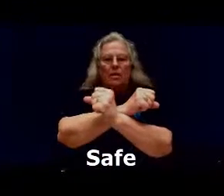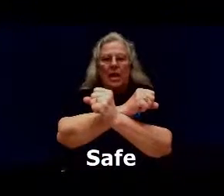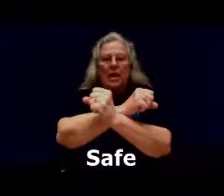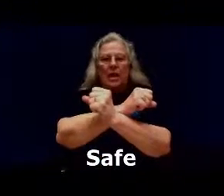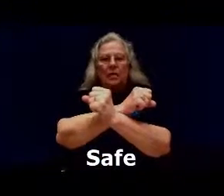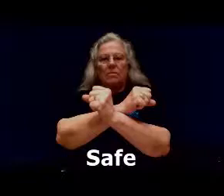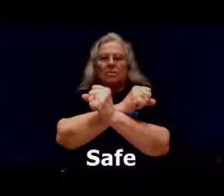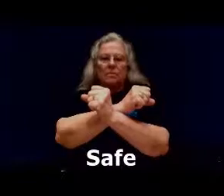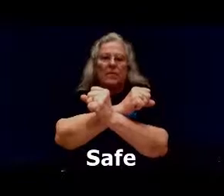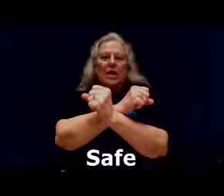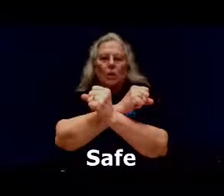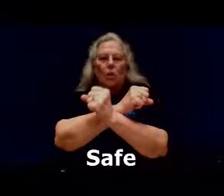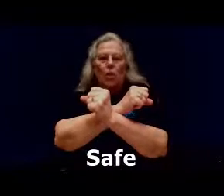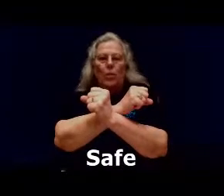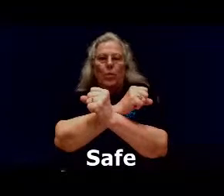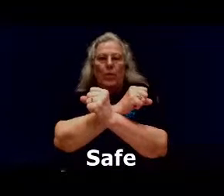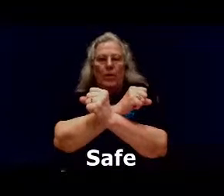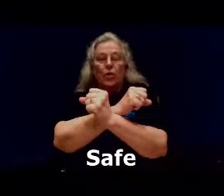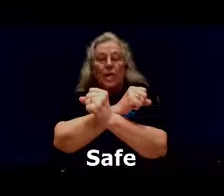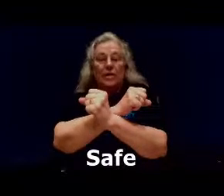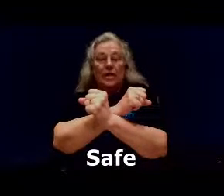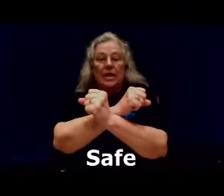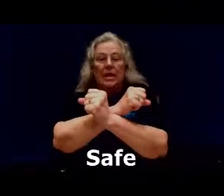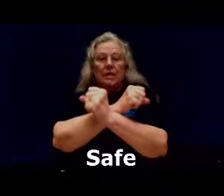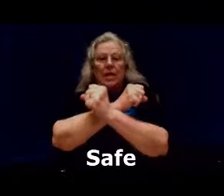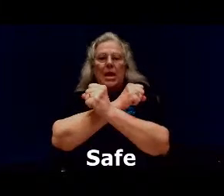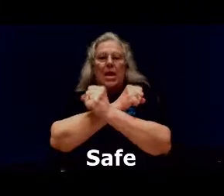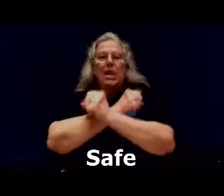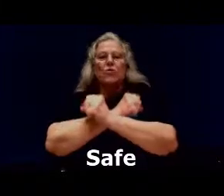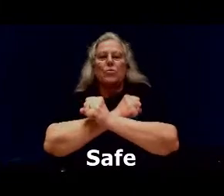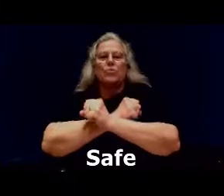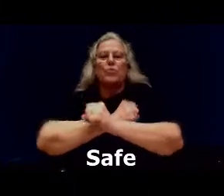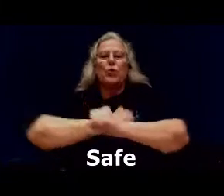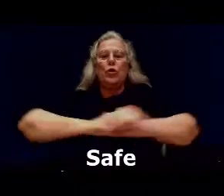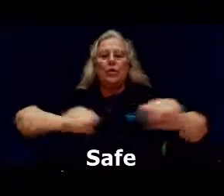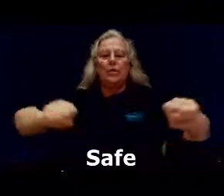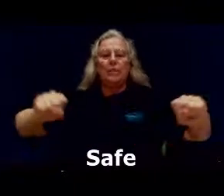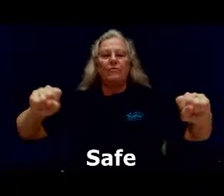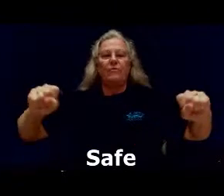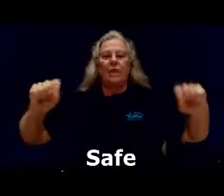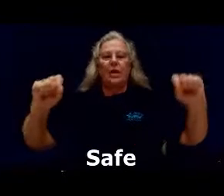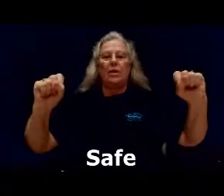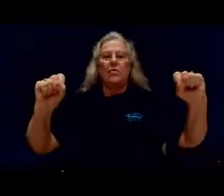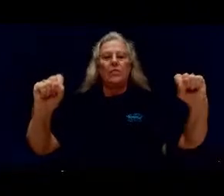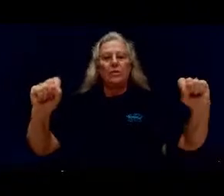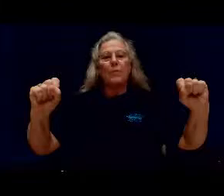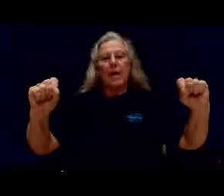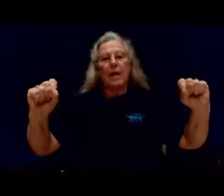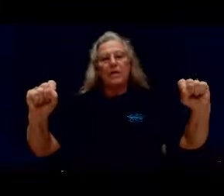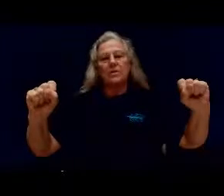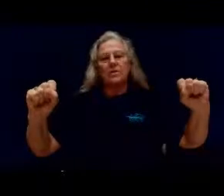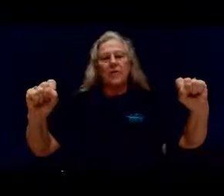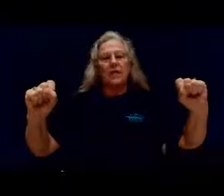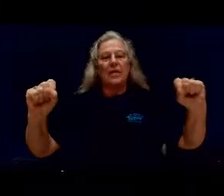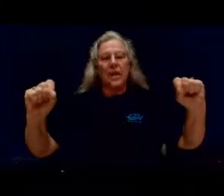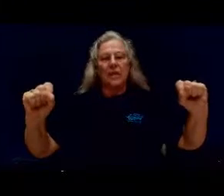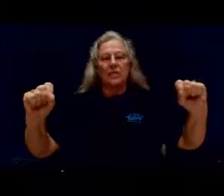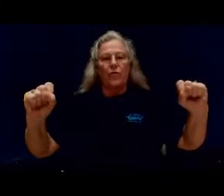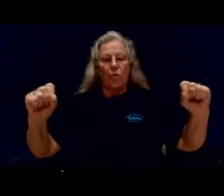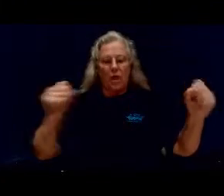take a rope and bind your hands together and you're pulling them free. Notice my hands are in the S formation.